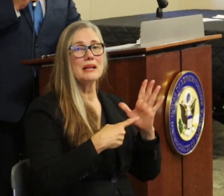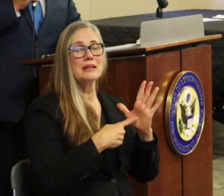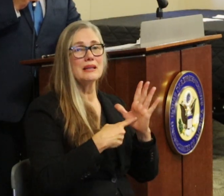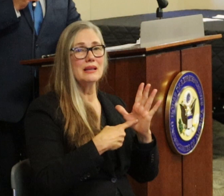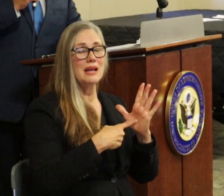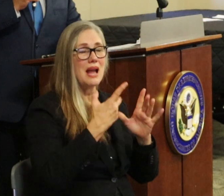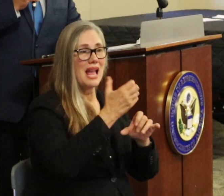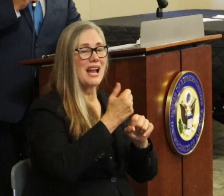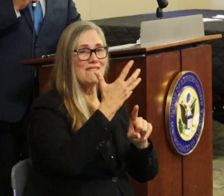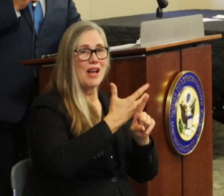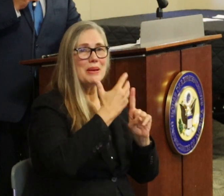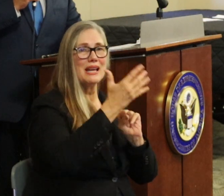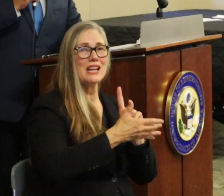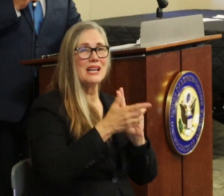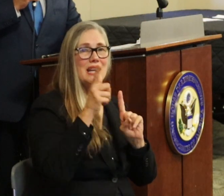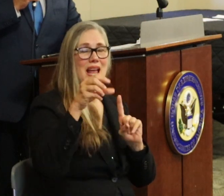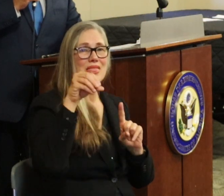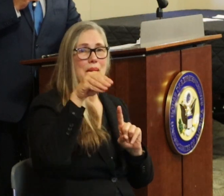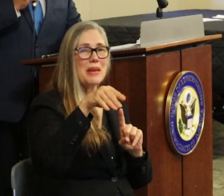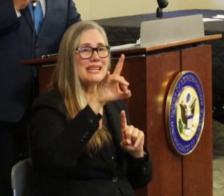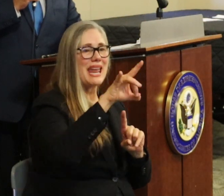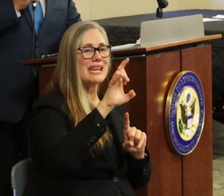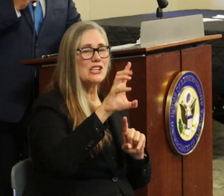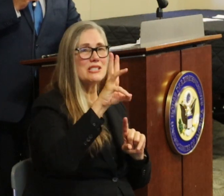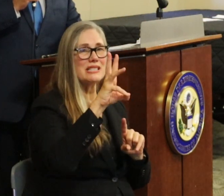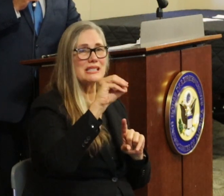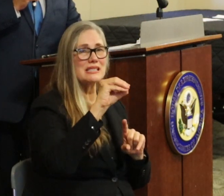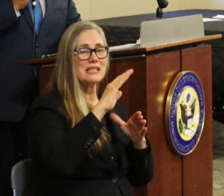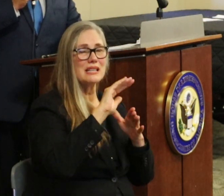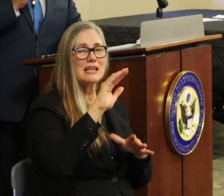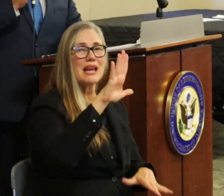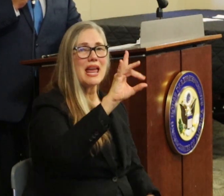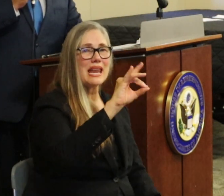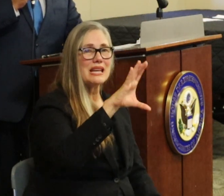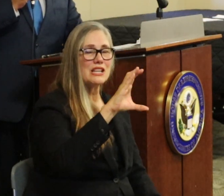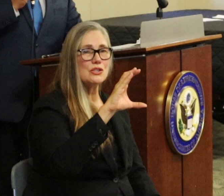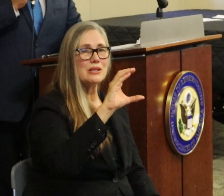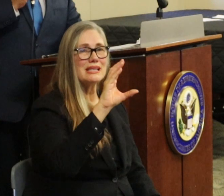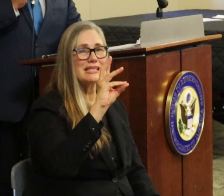5 months later that shows that Medicare paid $806 off of an